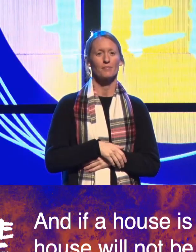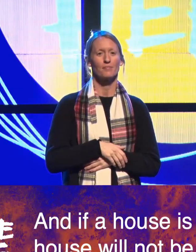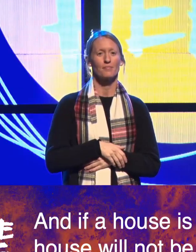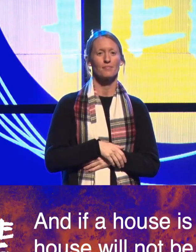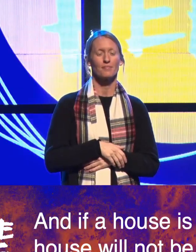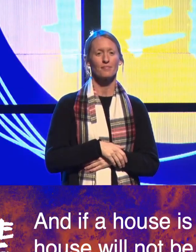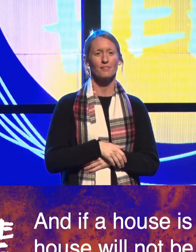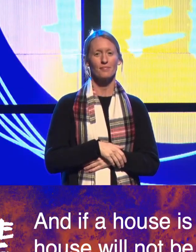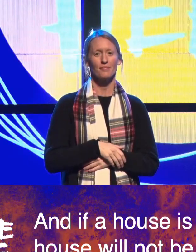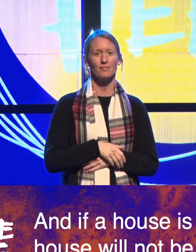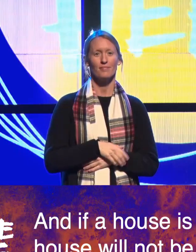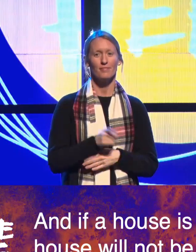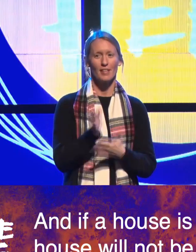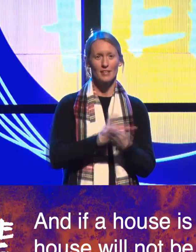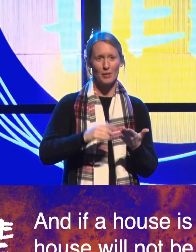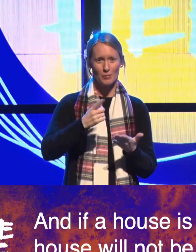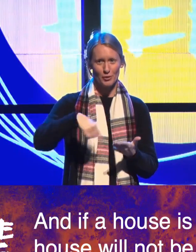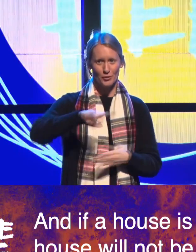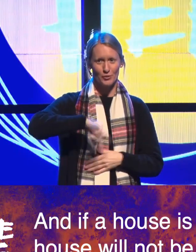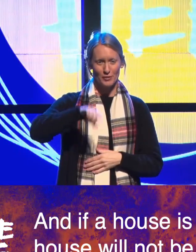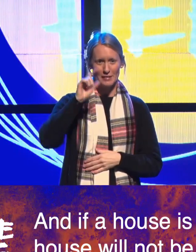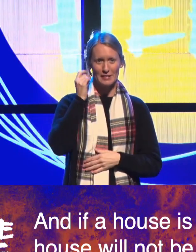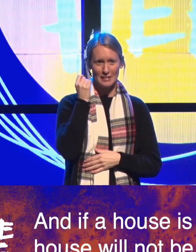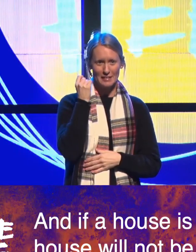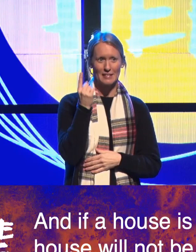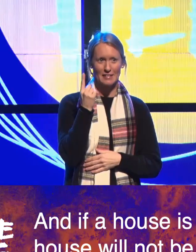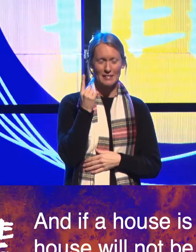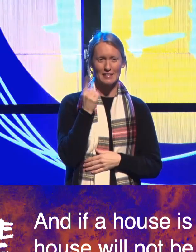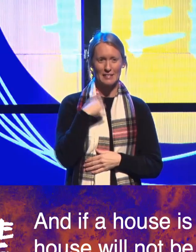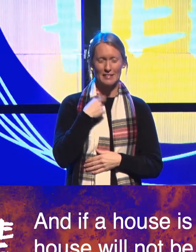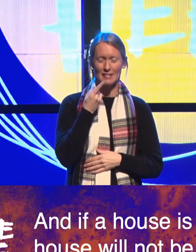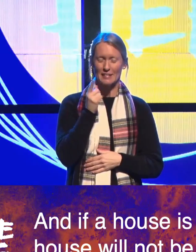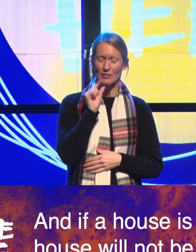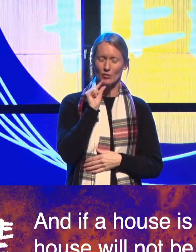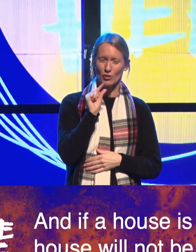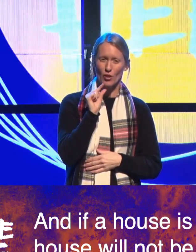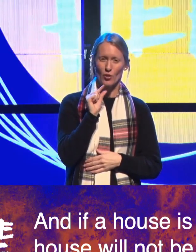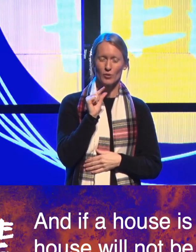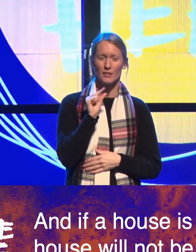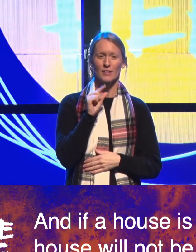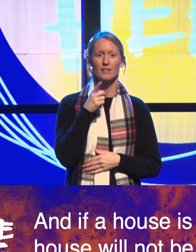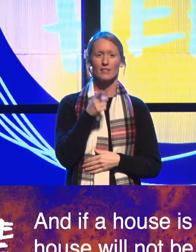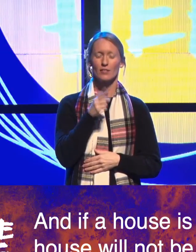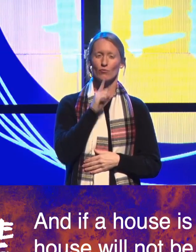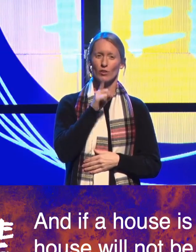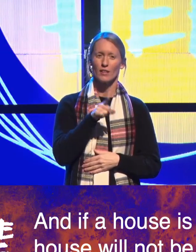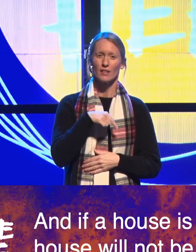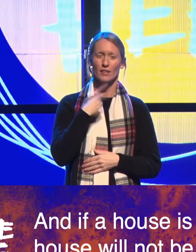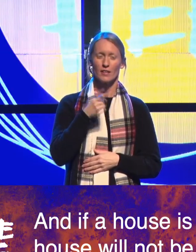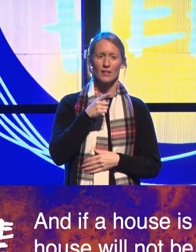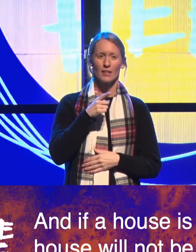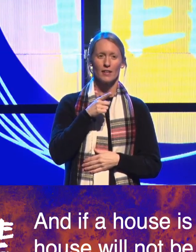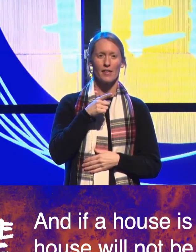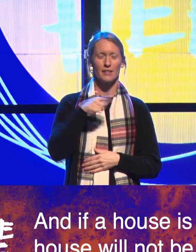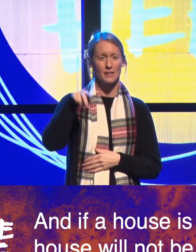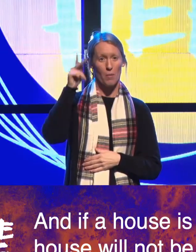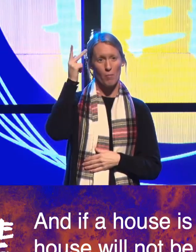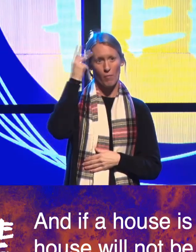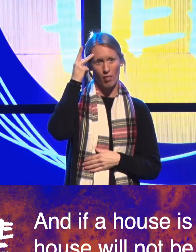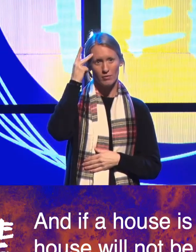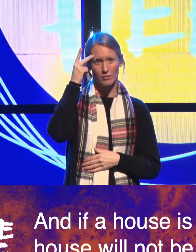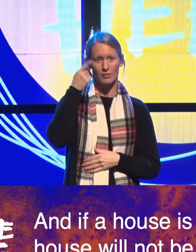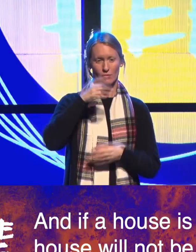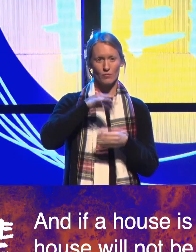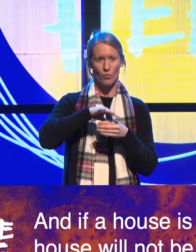So some of you got that. Some of you are like, oh, he was close. He was really close to lowering that offering today. Okay,